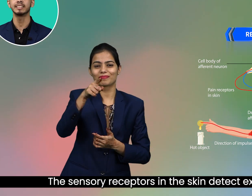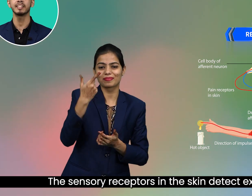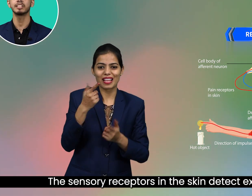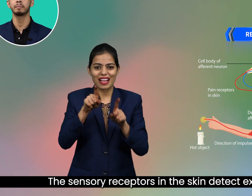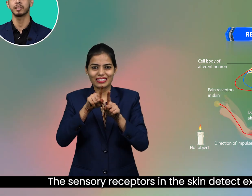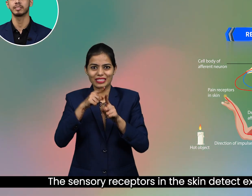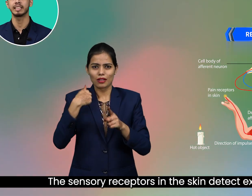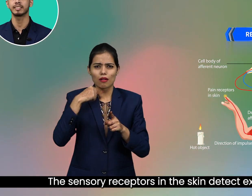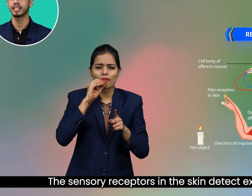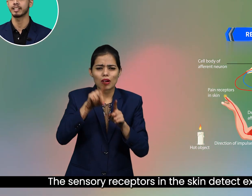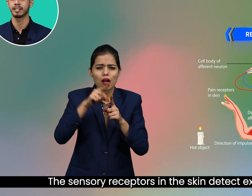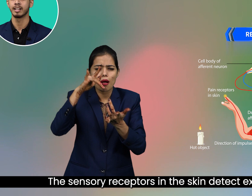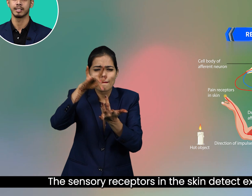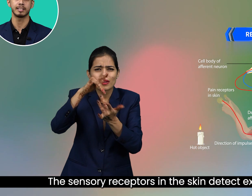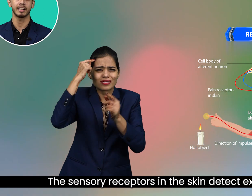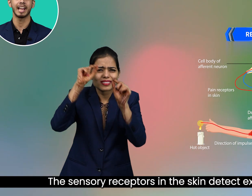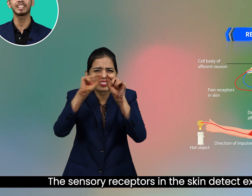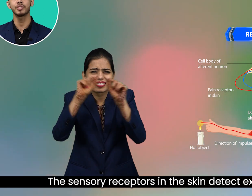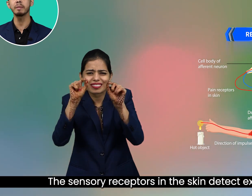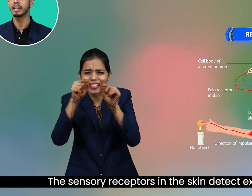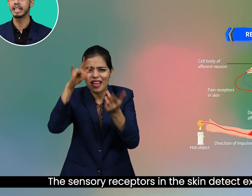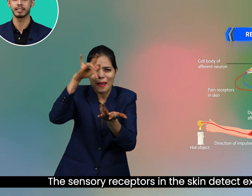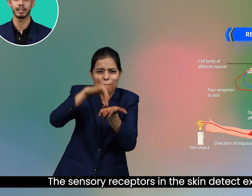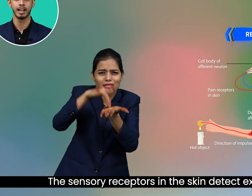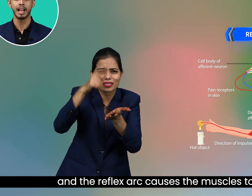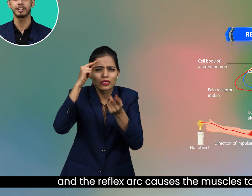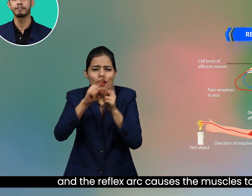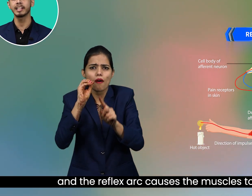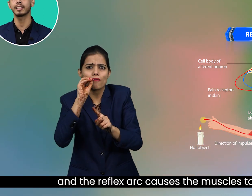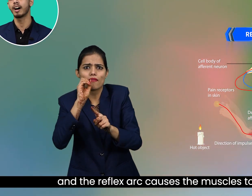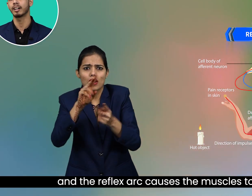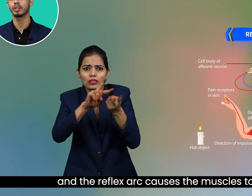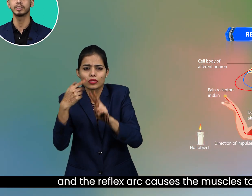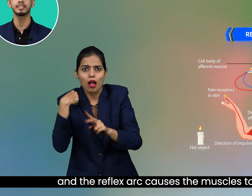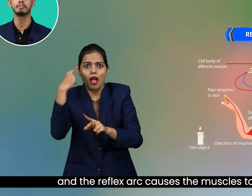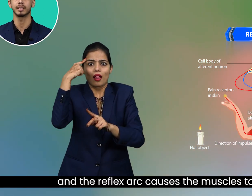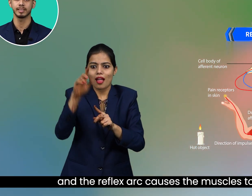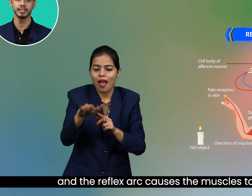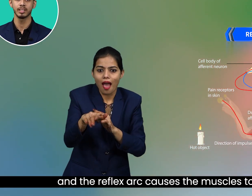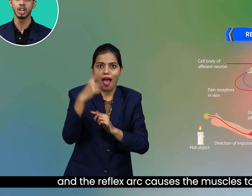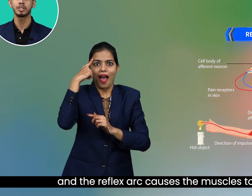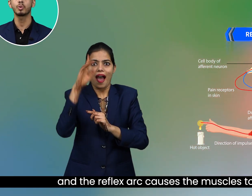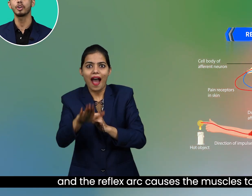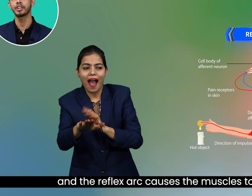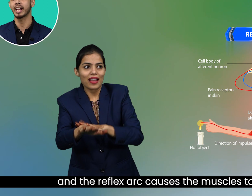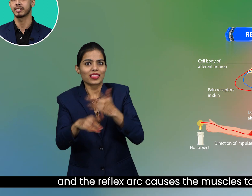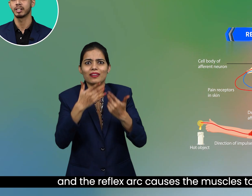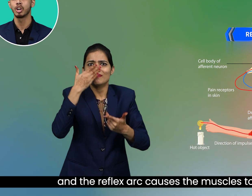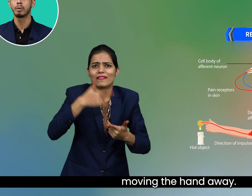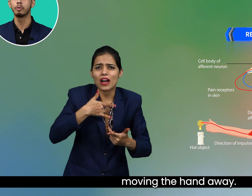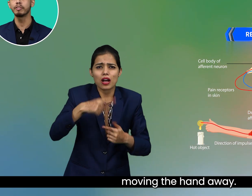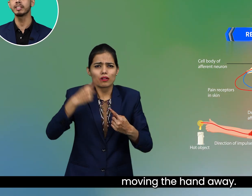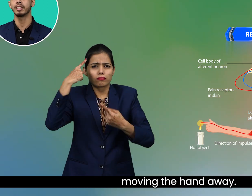The sensory receptors in the skin detect extreme heat and the reflex arc causes the muscles to